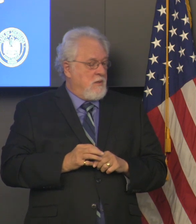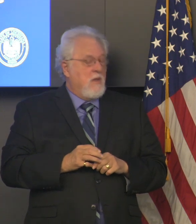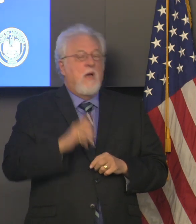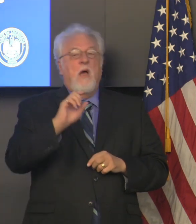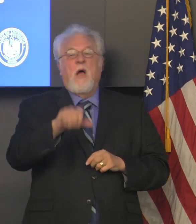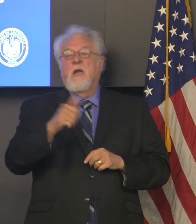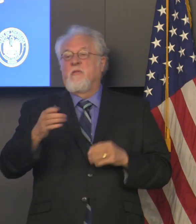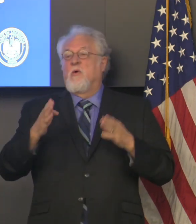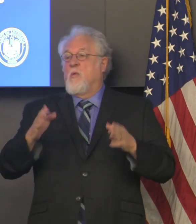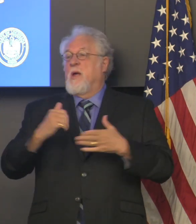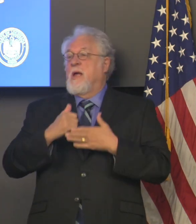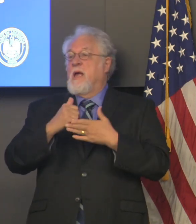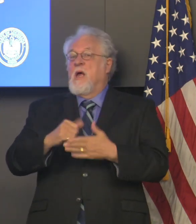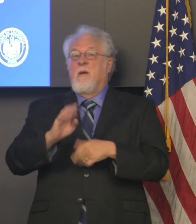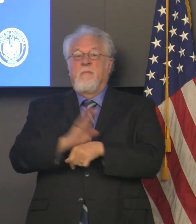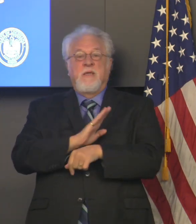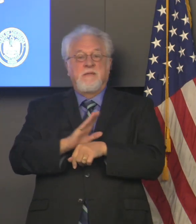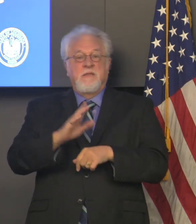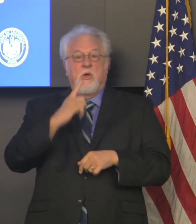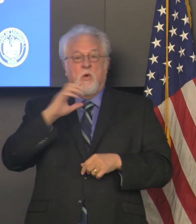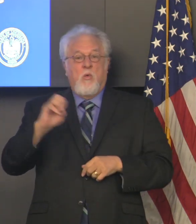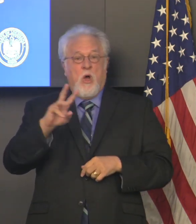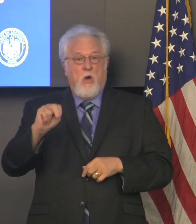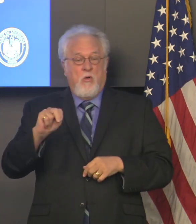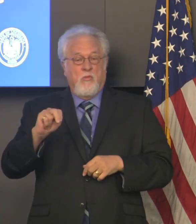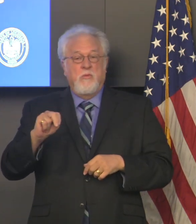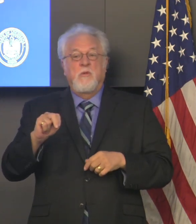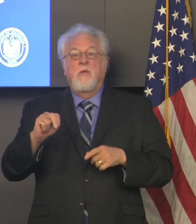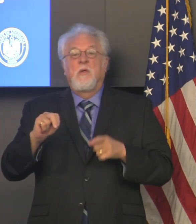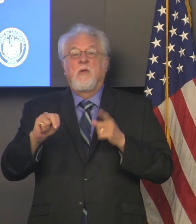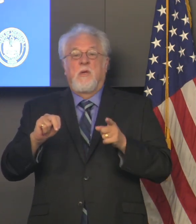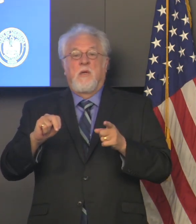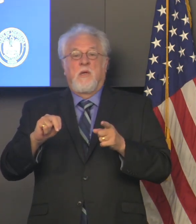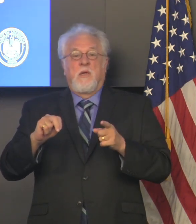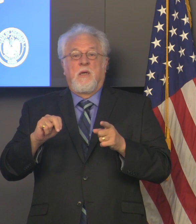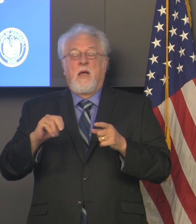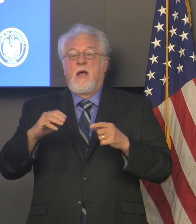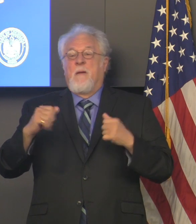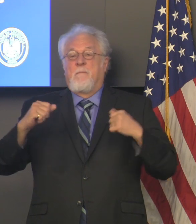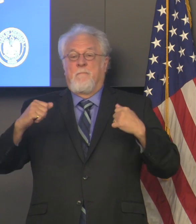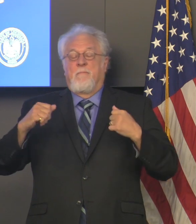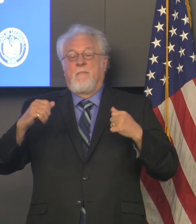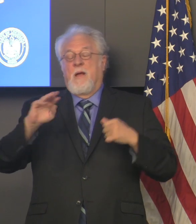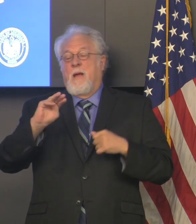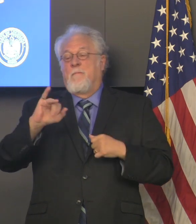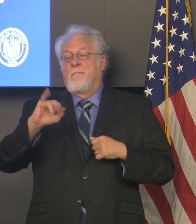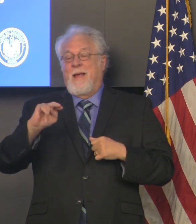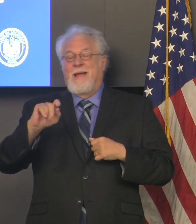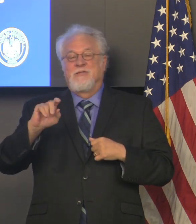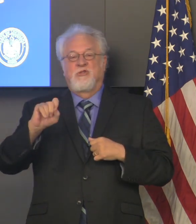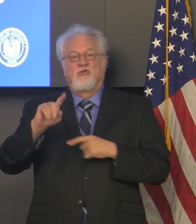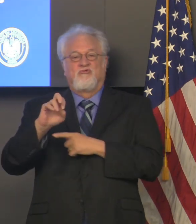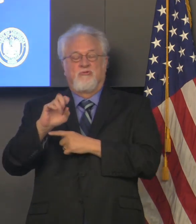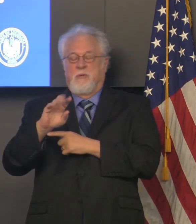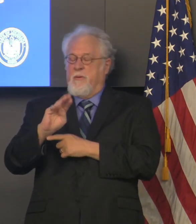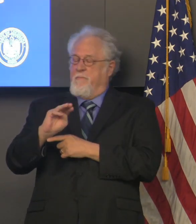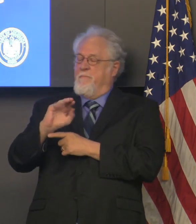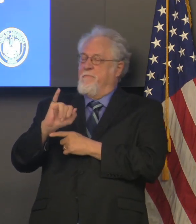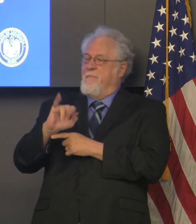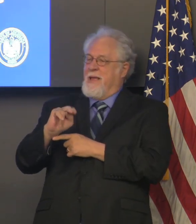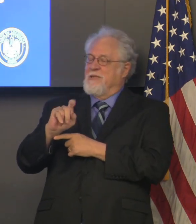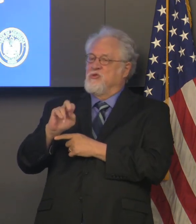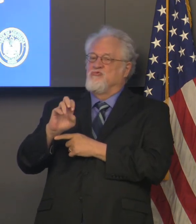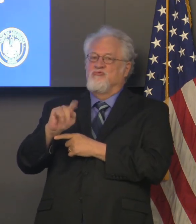Another way that we can help business owners and employees during this time is through the Main Street Recovery Program. That program began